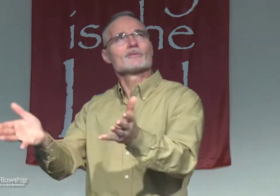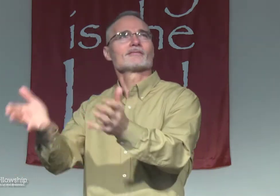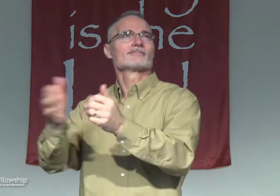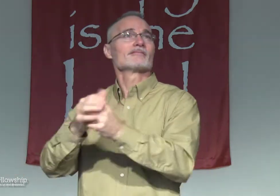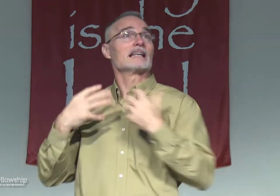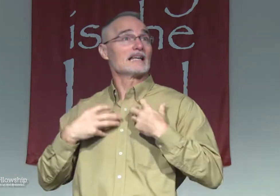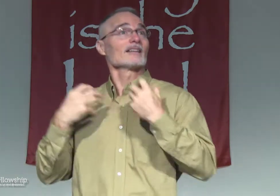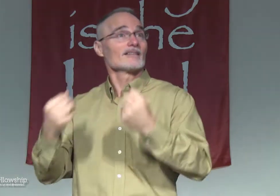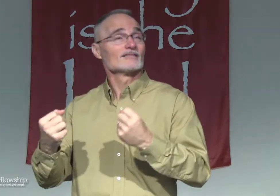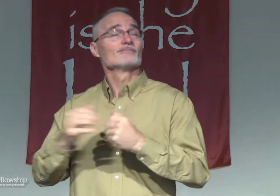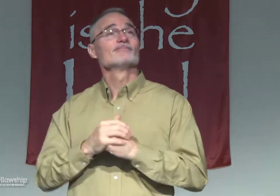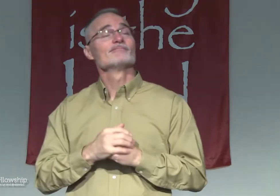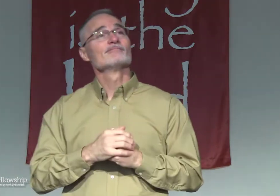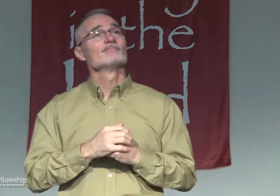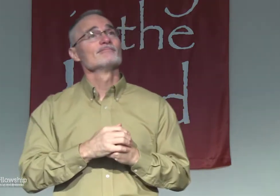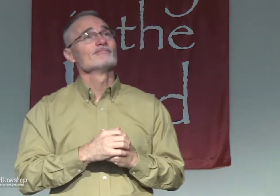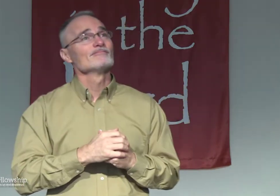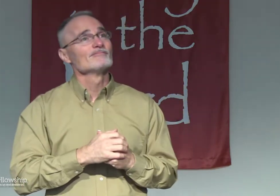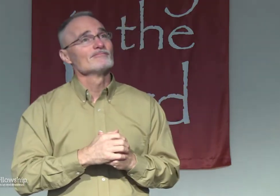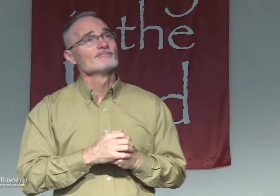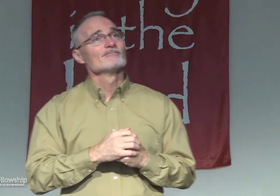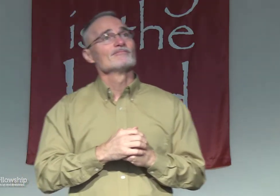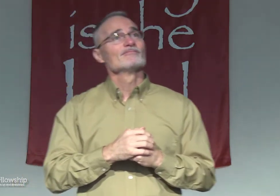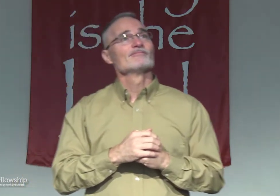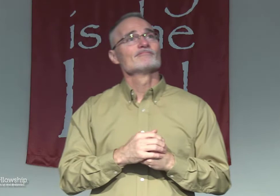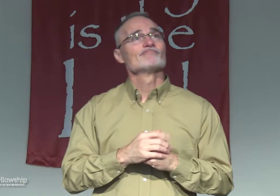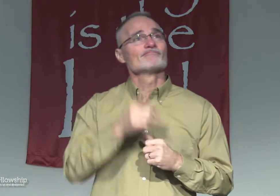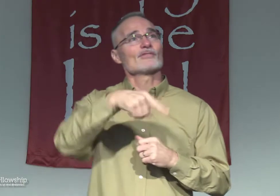We ask that your spirit would encourage them and give them healing.